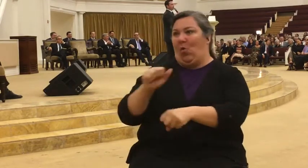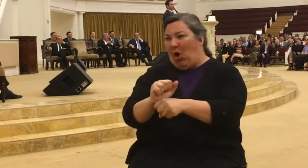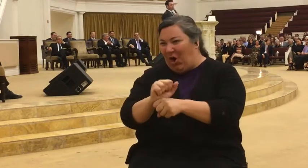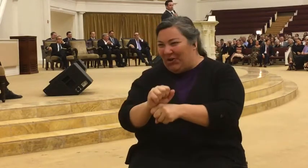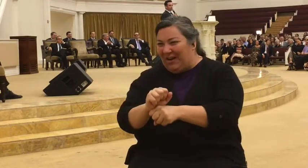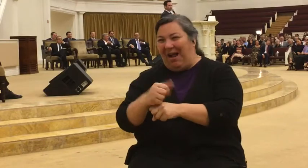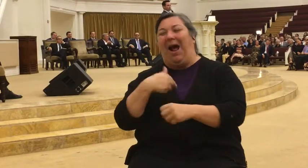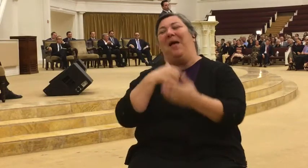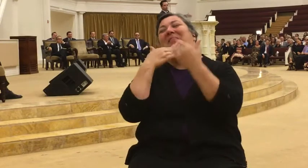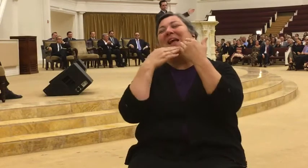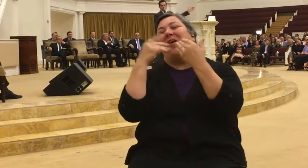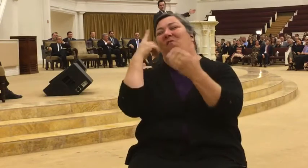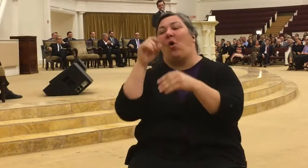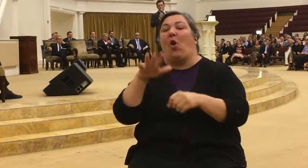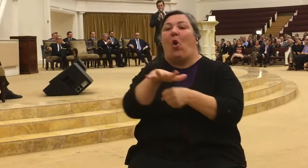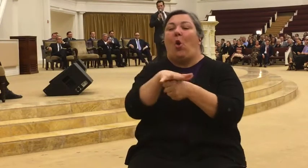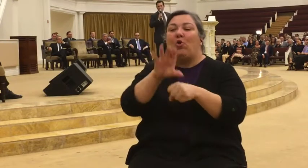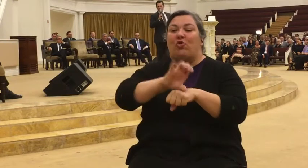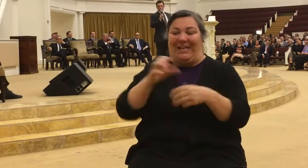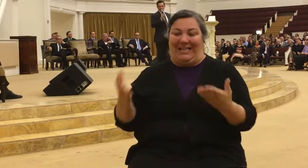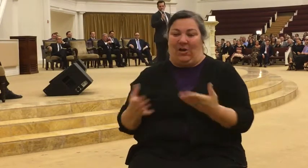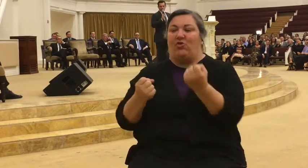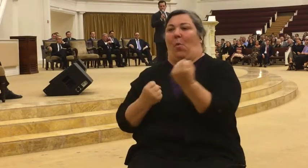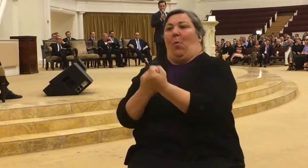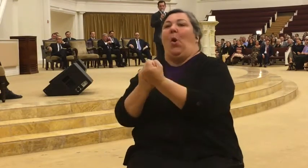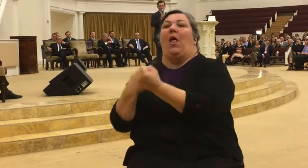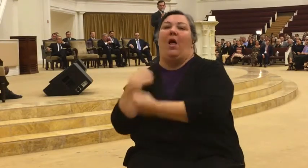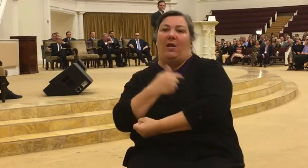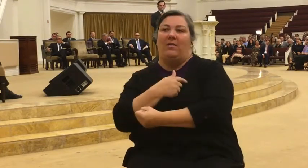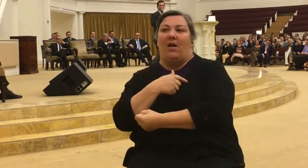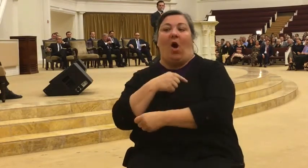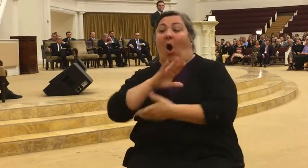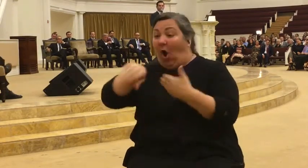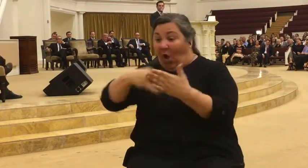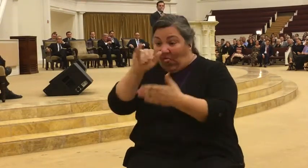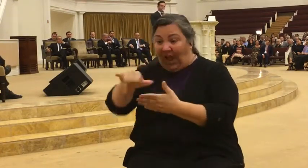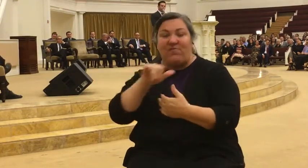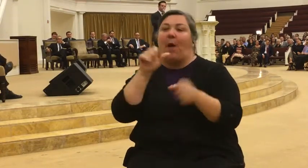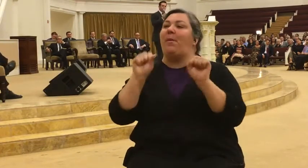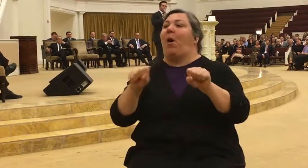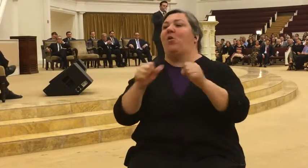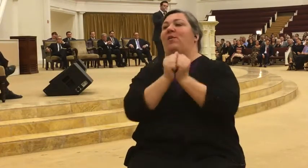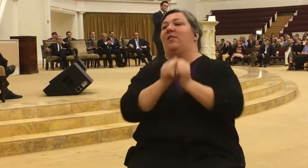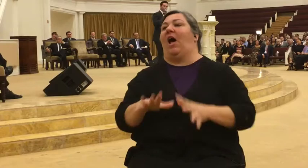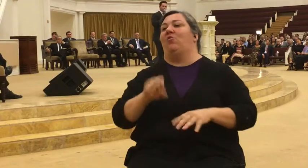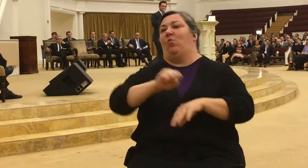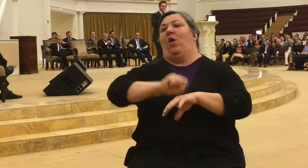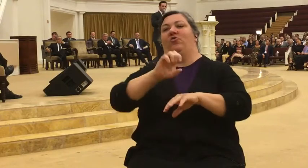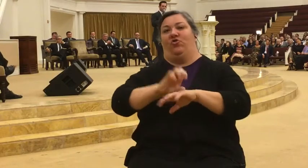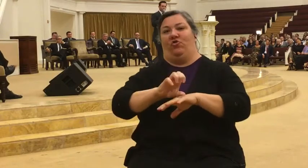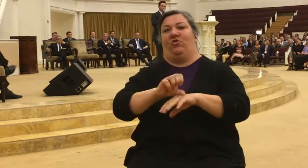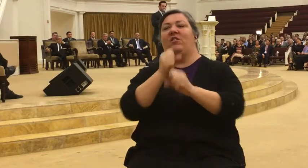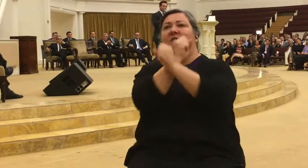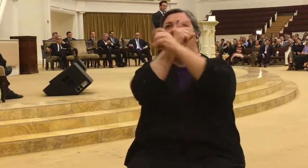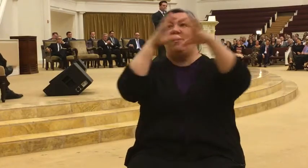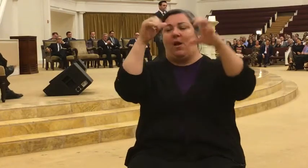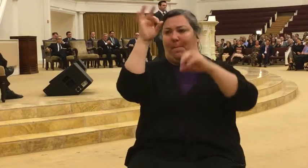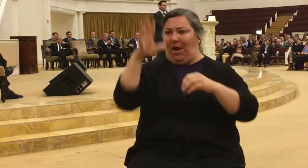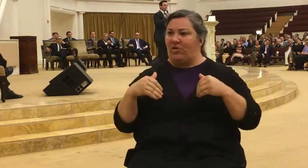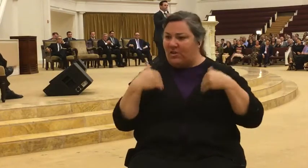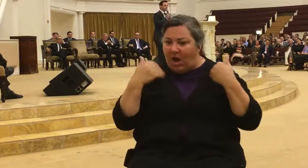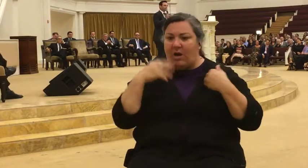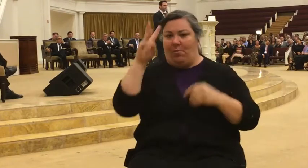thankful for the support of the local church. It wouldn't be possible without the Rock Church. It wouldn't be possible without the vision of Brother Wilson, Brother Young, and the